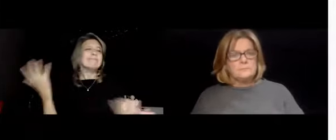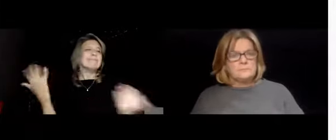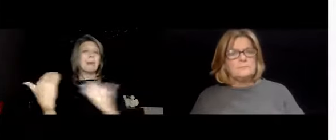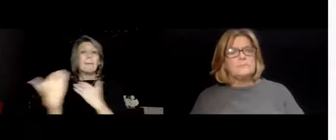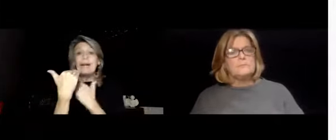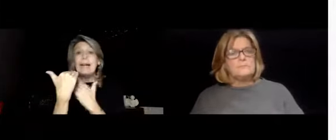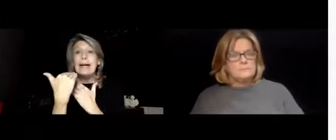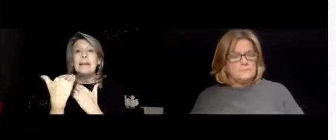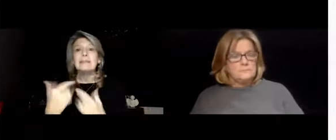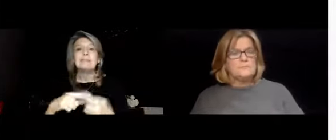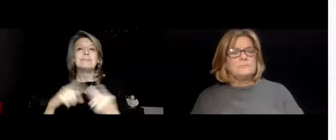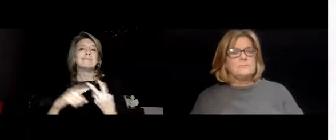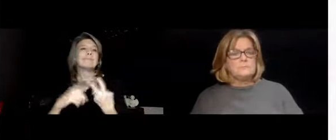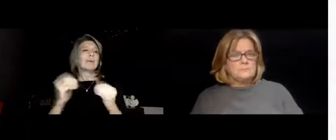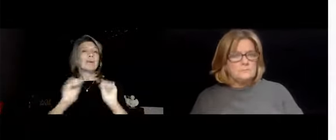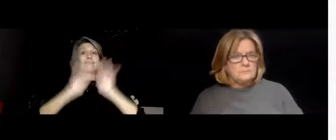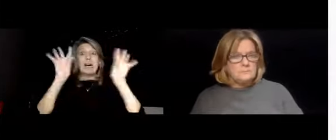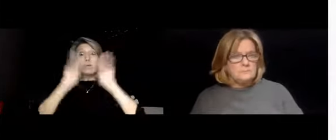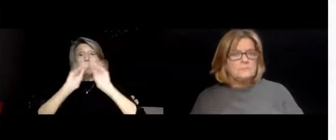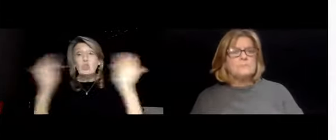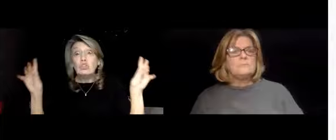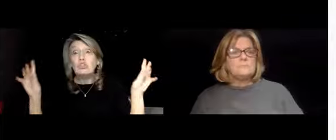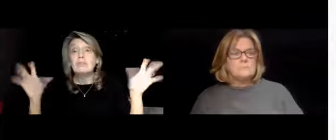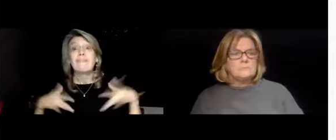setting. If there's an event going on, such as a picnic,